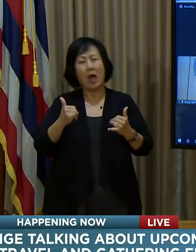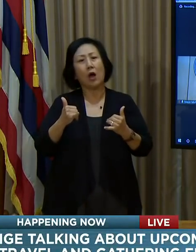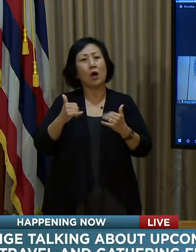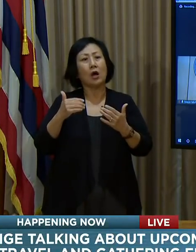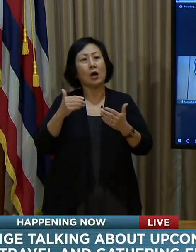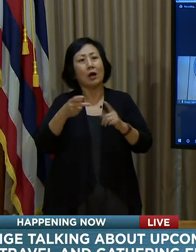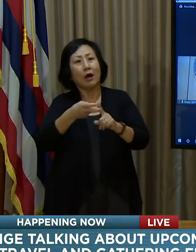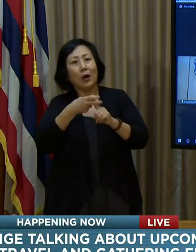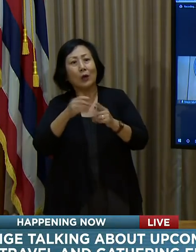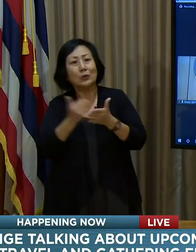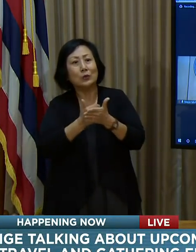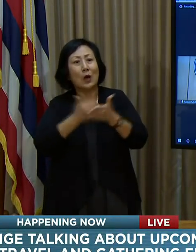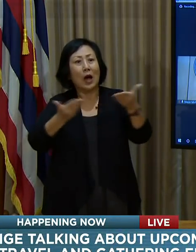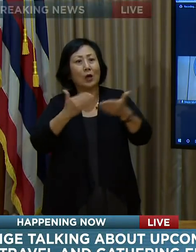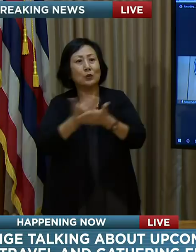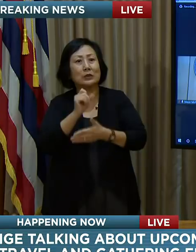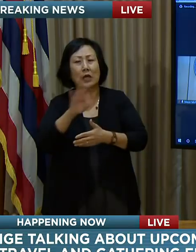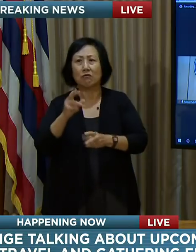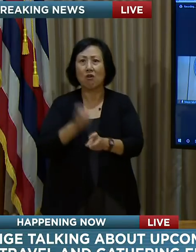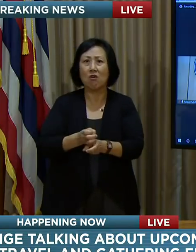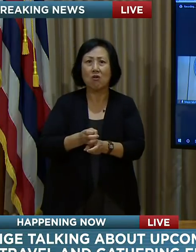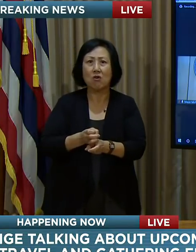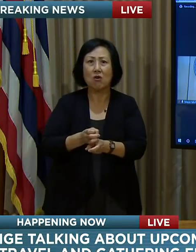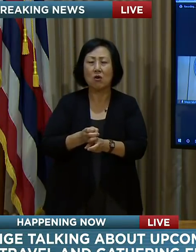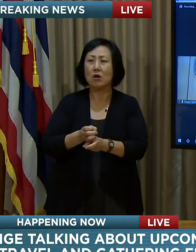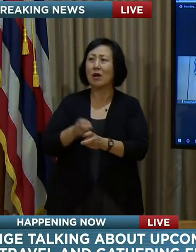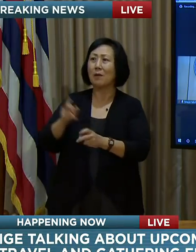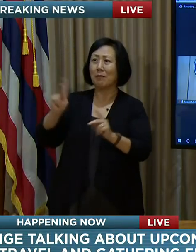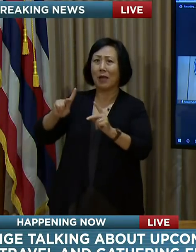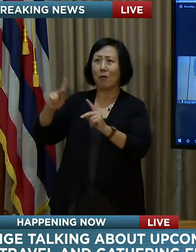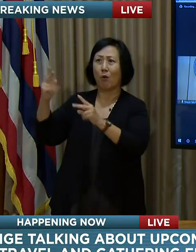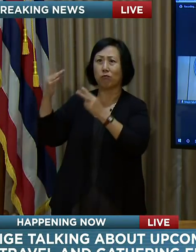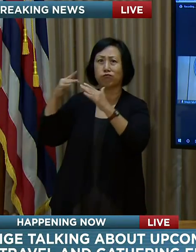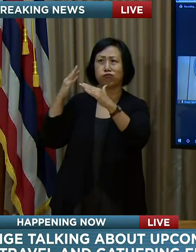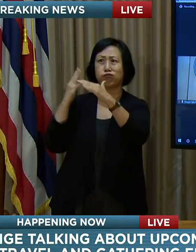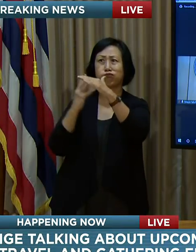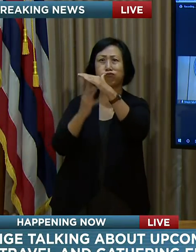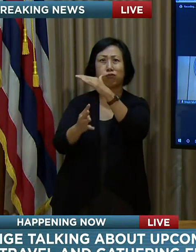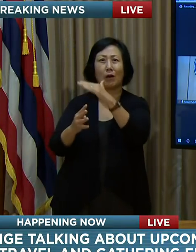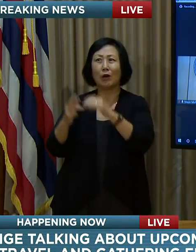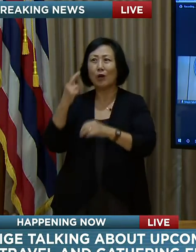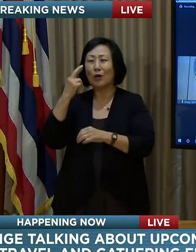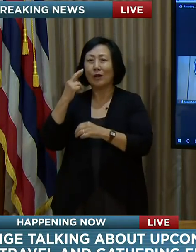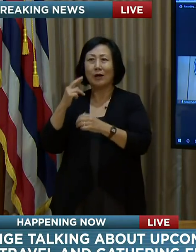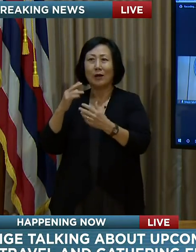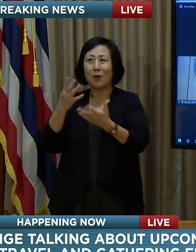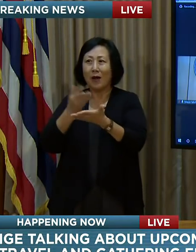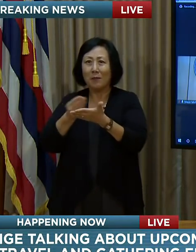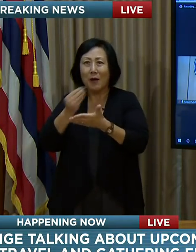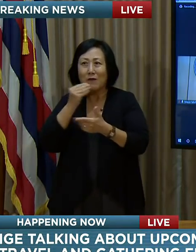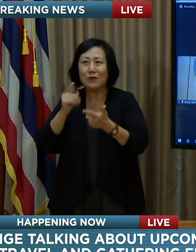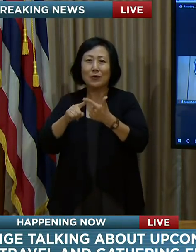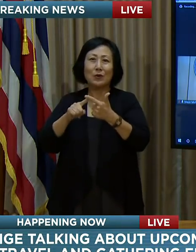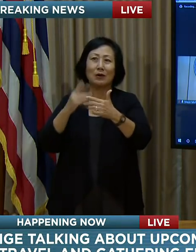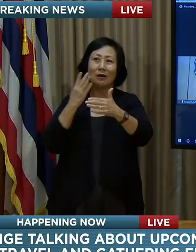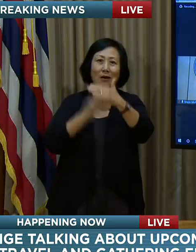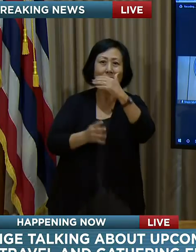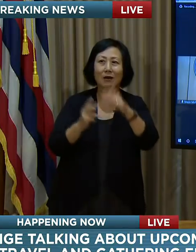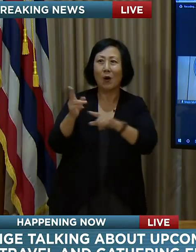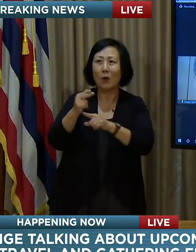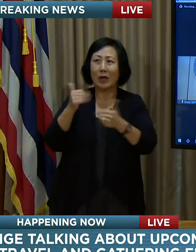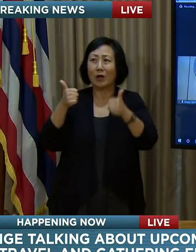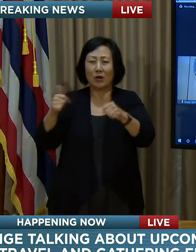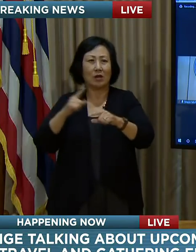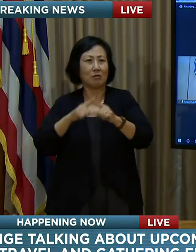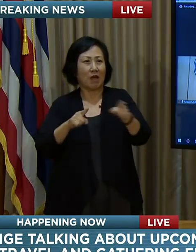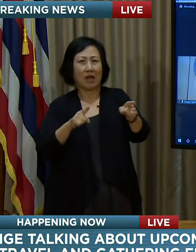new workers to be able to handle that increased capacity. So it does give them good predictability and lead time to